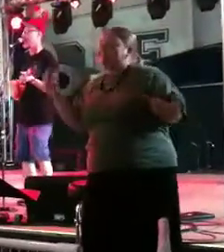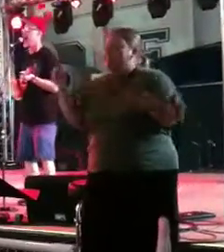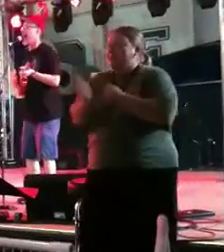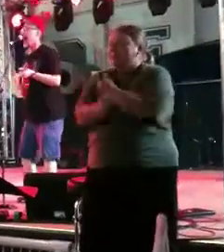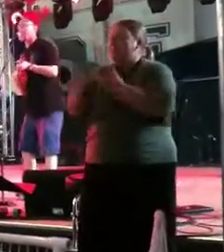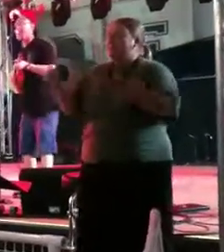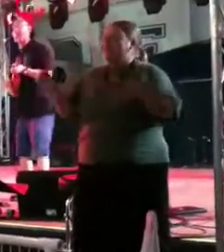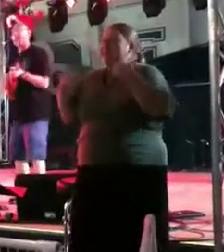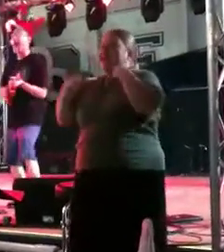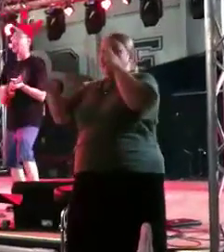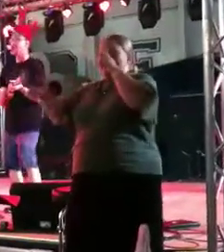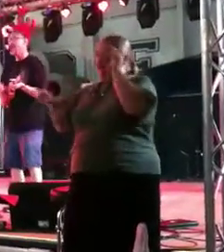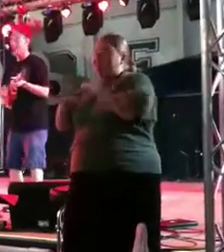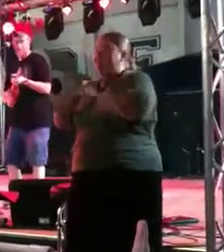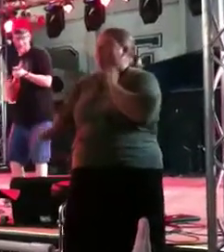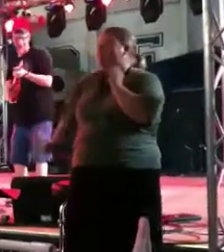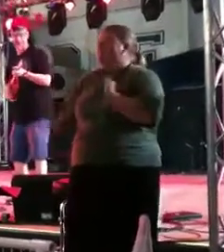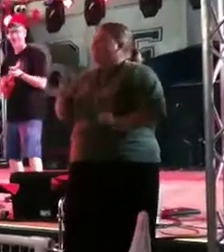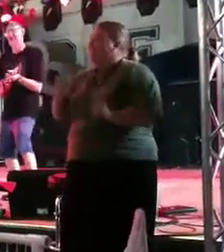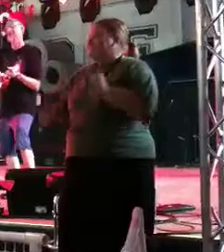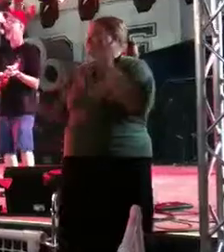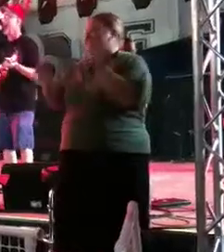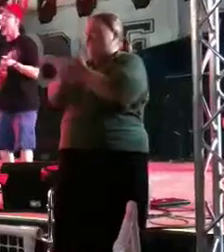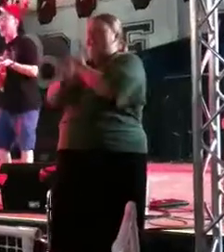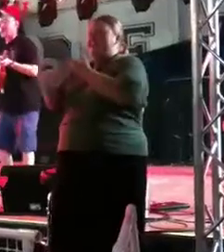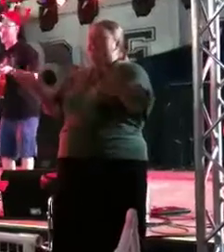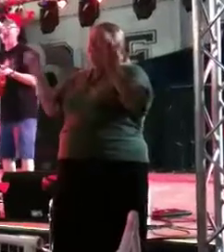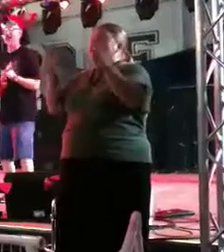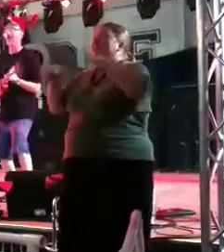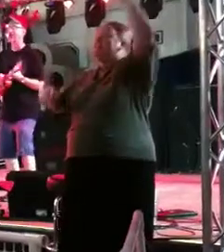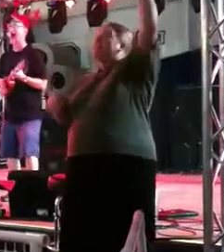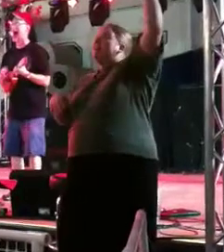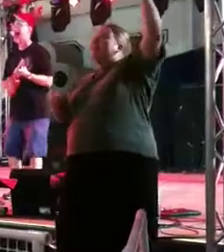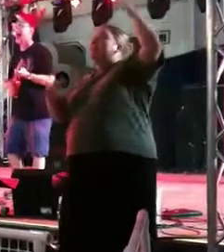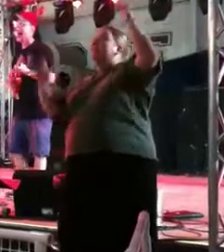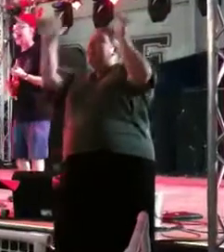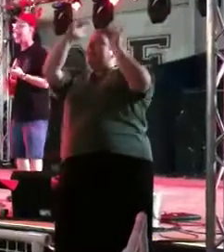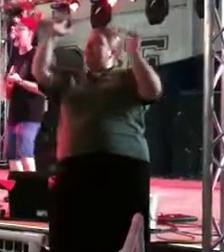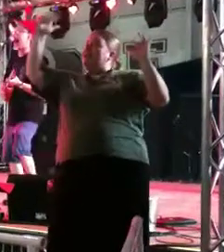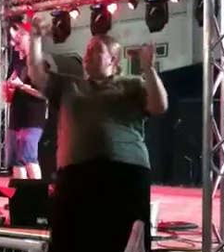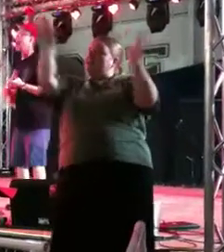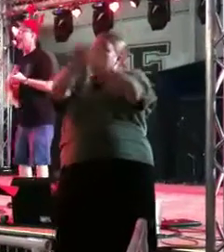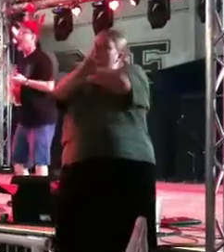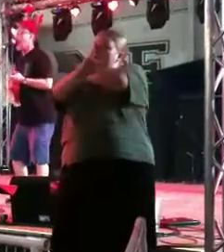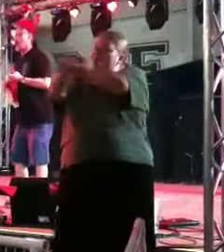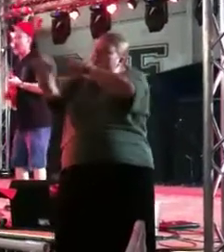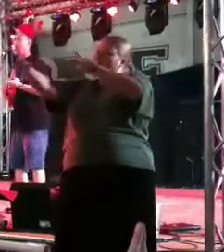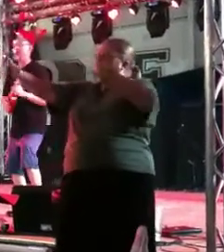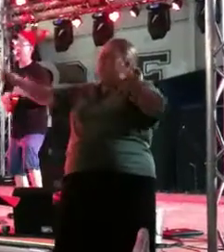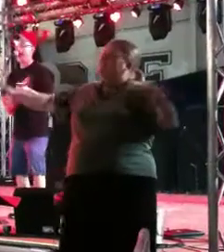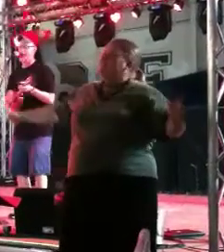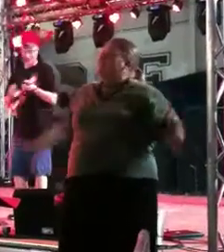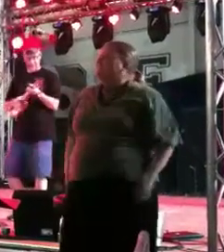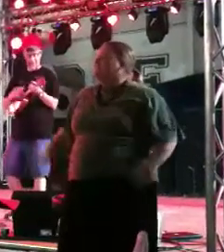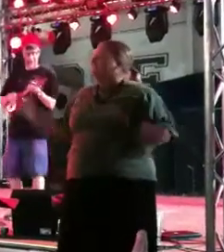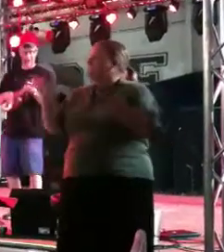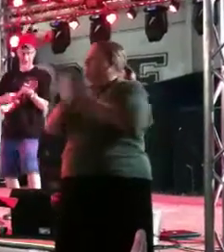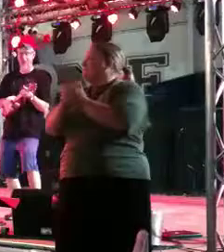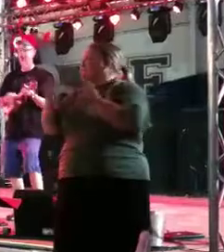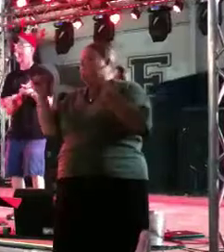along. Everybody have fun. The sun is shining bright on everyone.